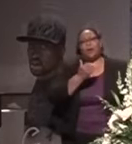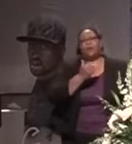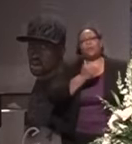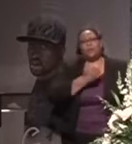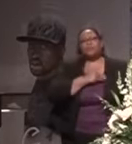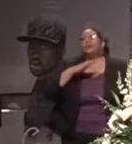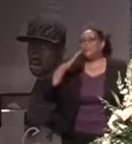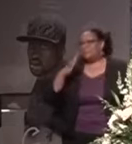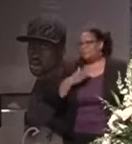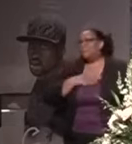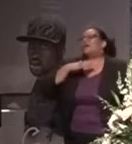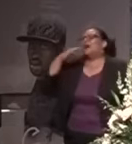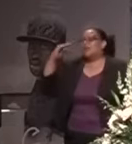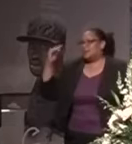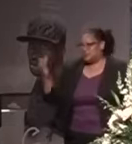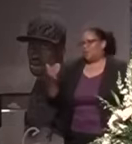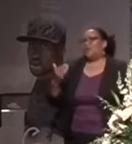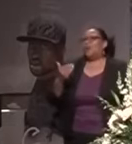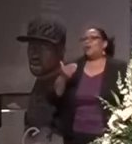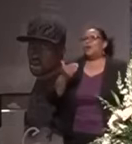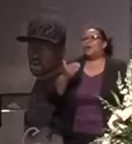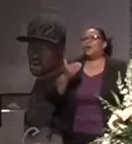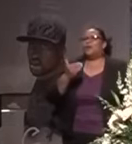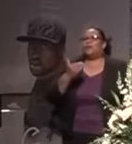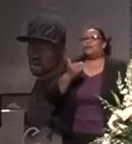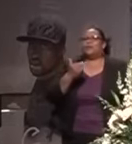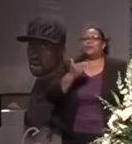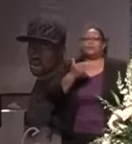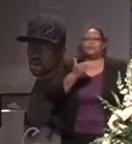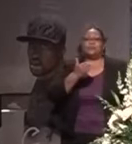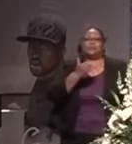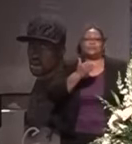my soul, my soul.